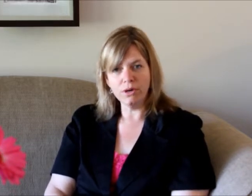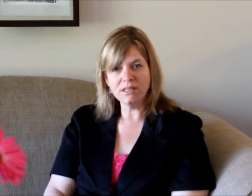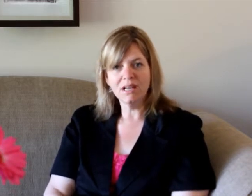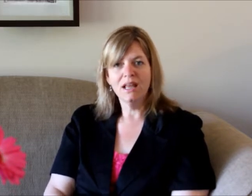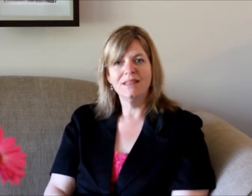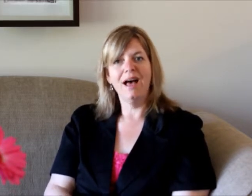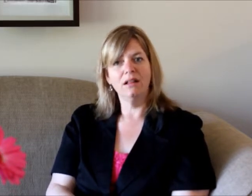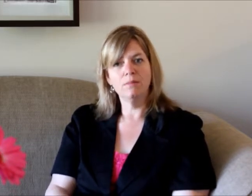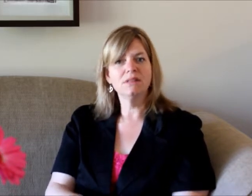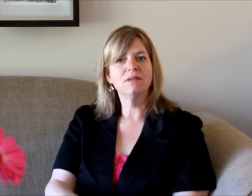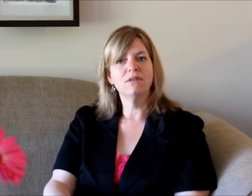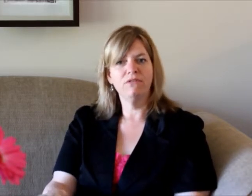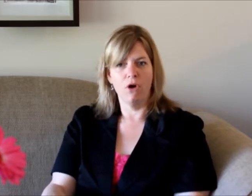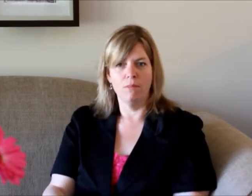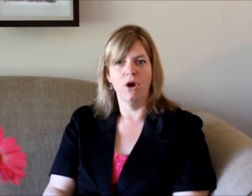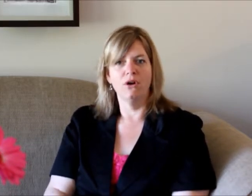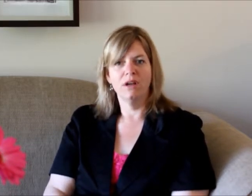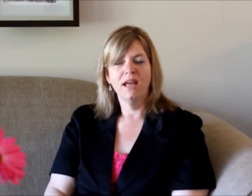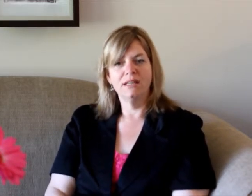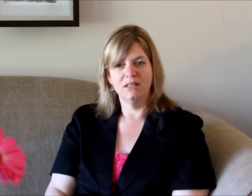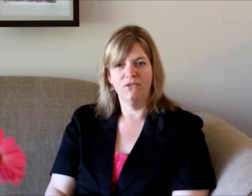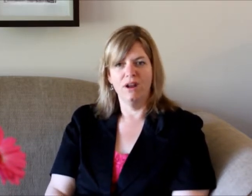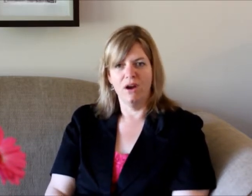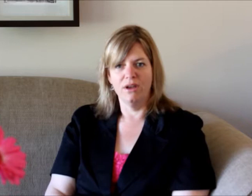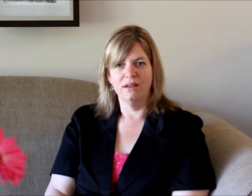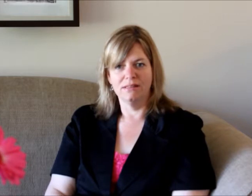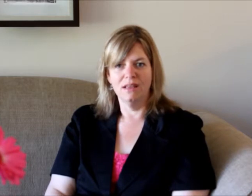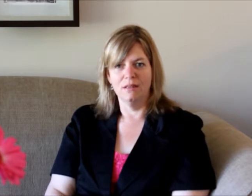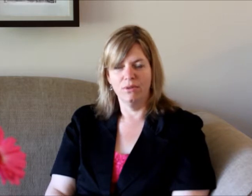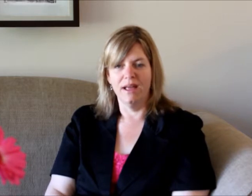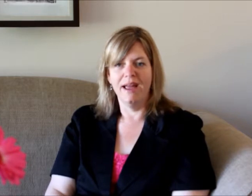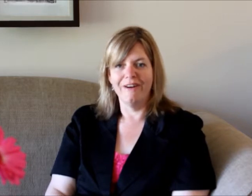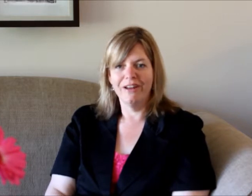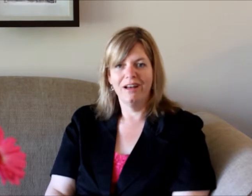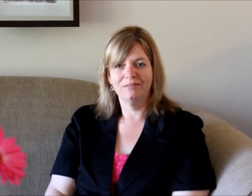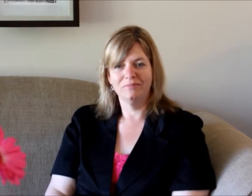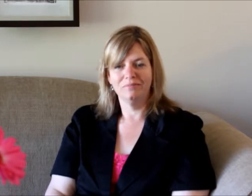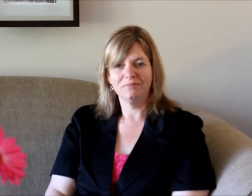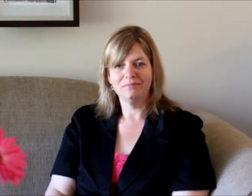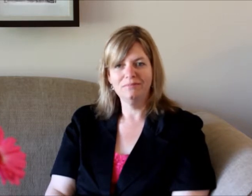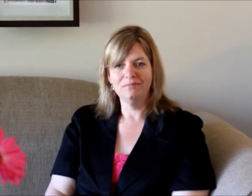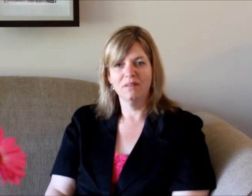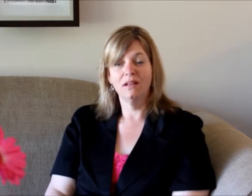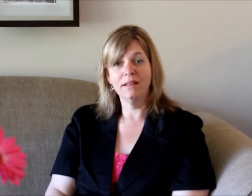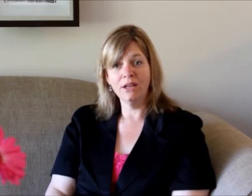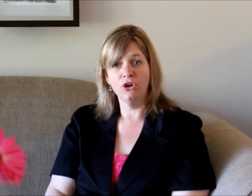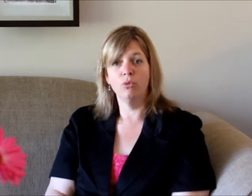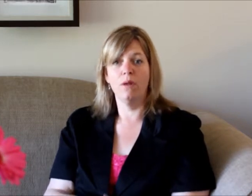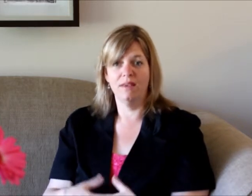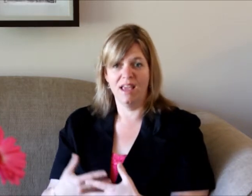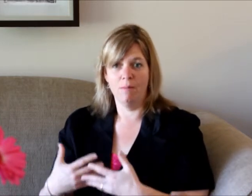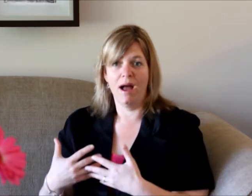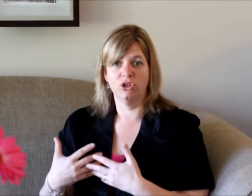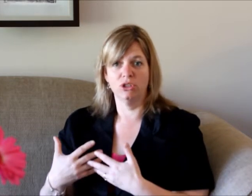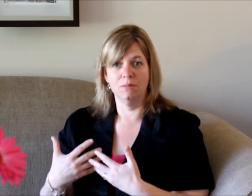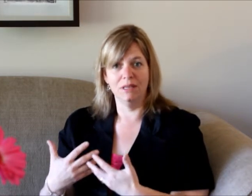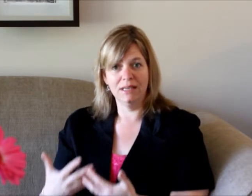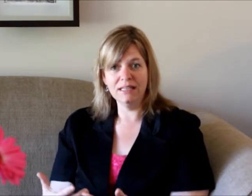put the elements of the farmyard in different areas in the play area. Later, when the game actually